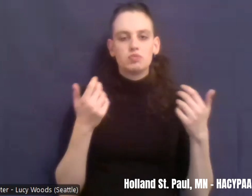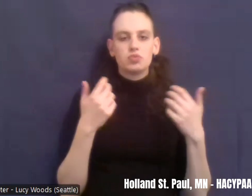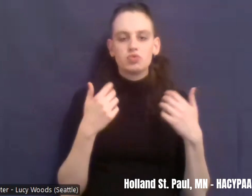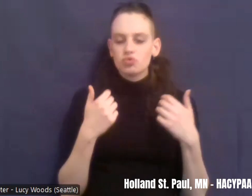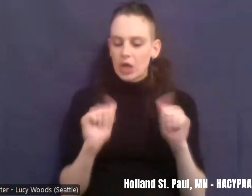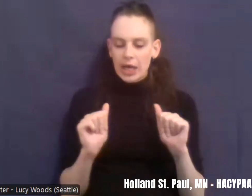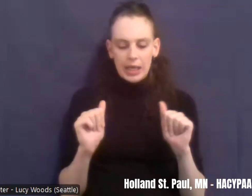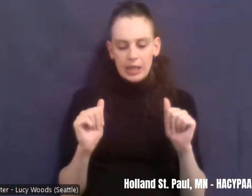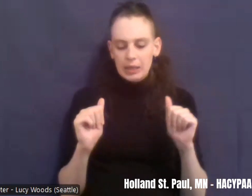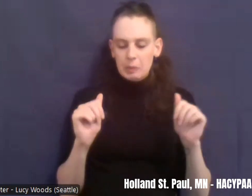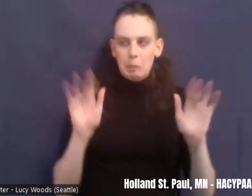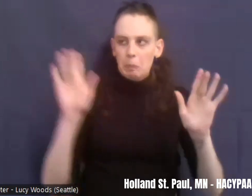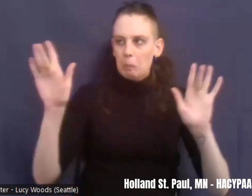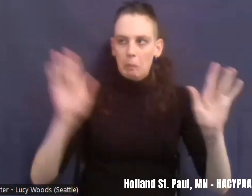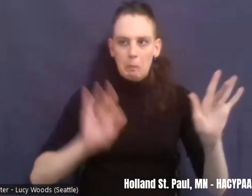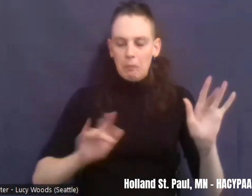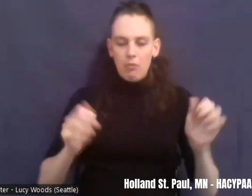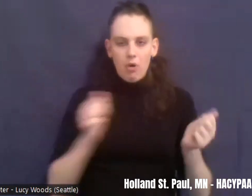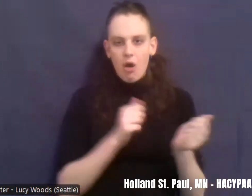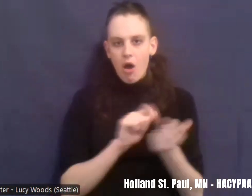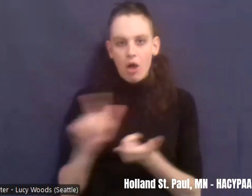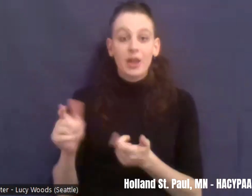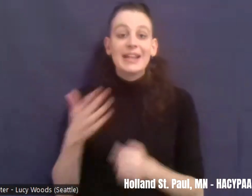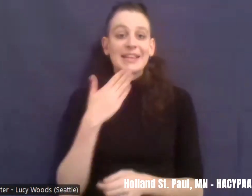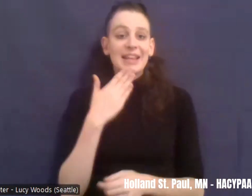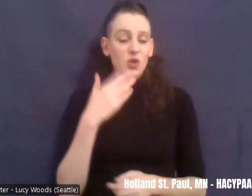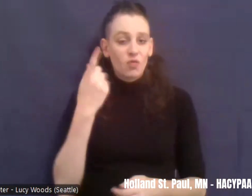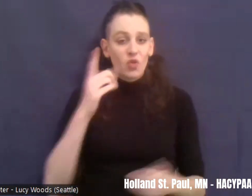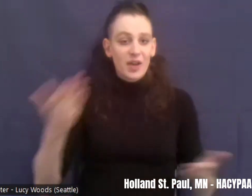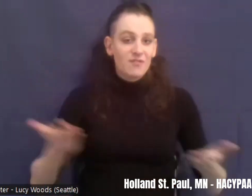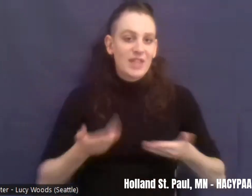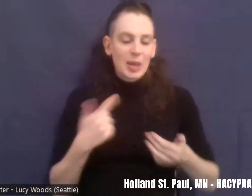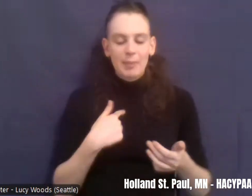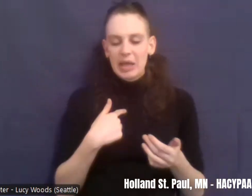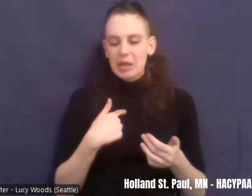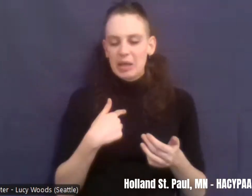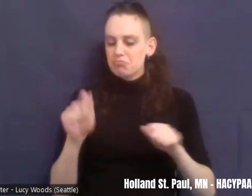you're really winning. So thank you for having me. And with that, I will pass.